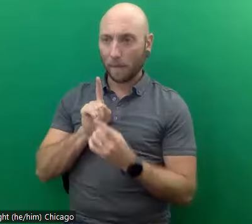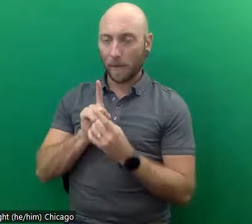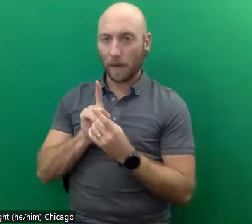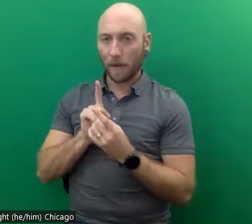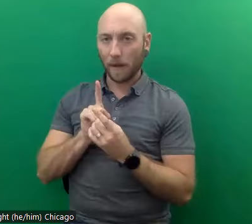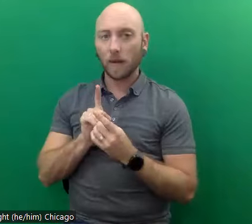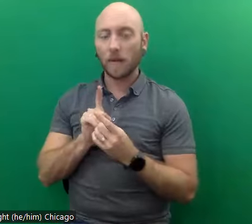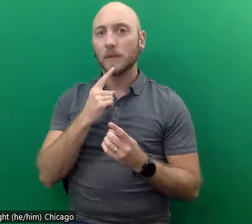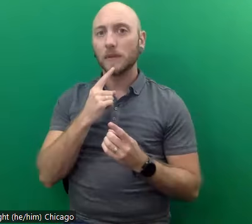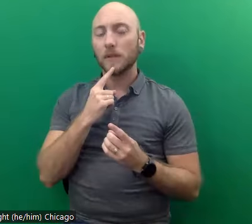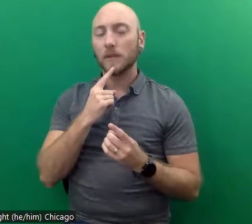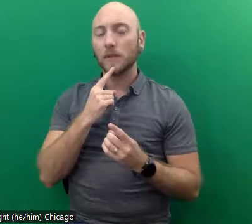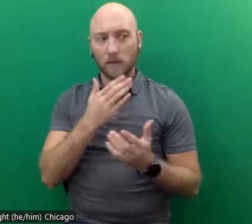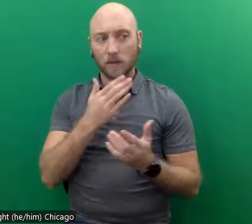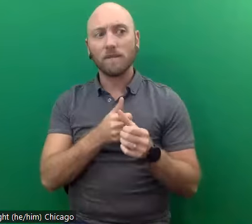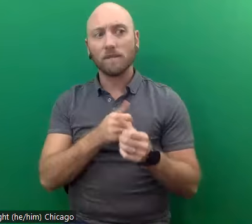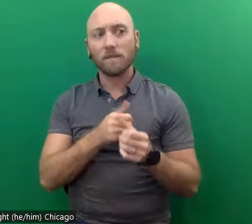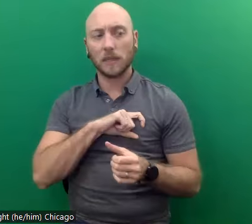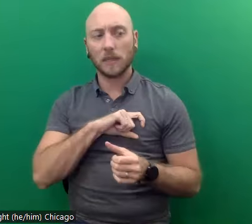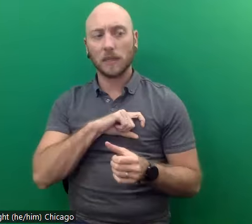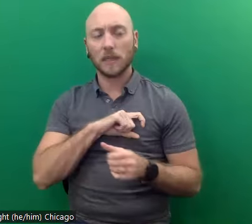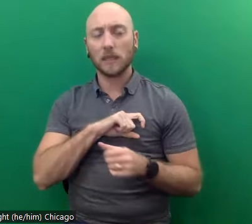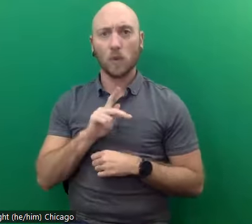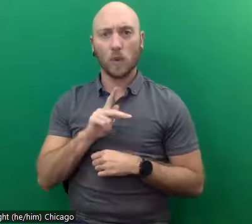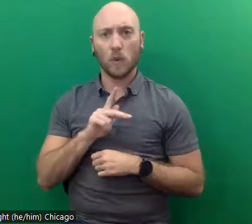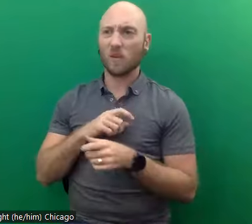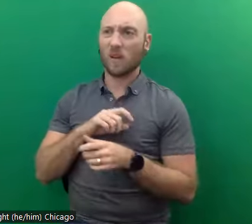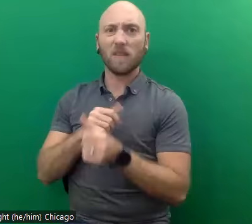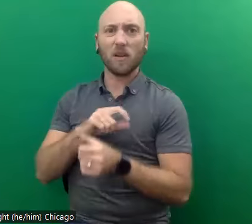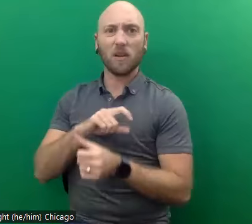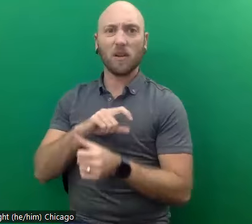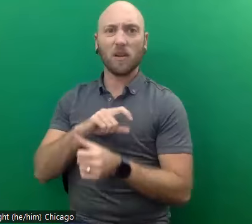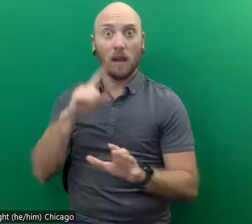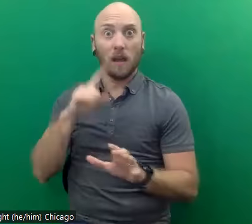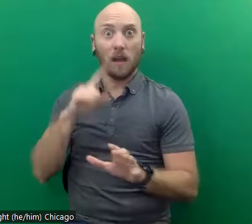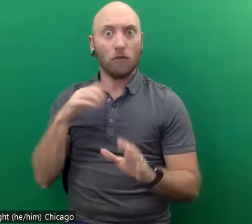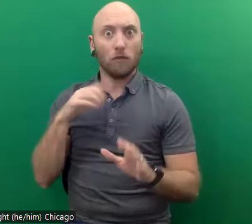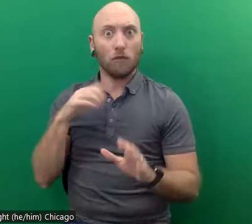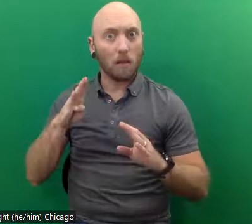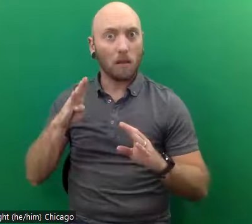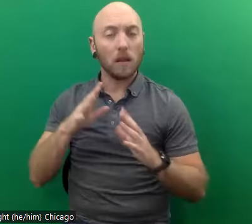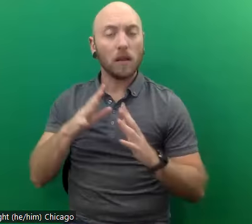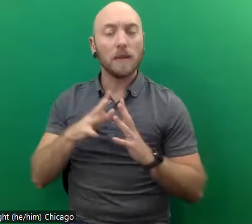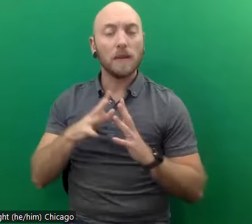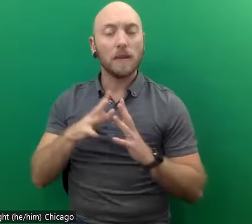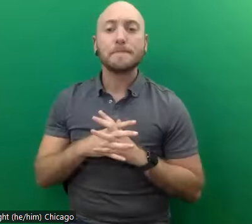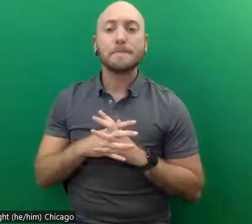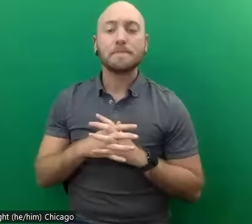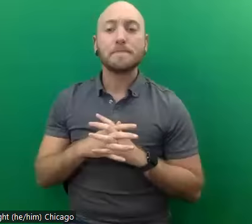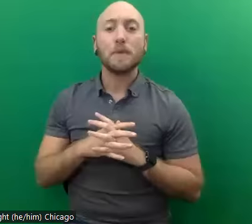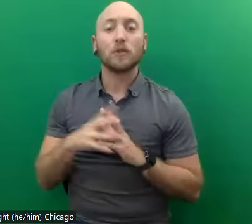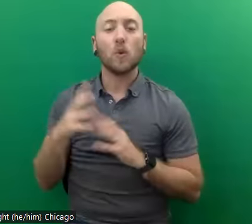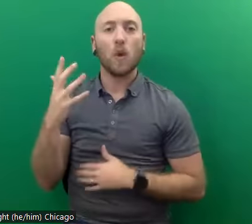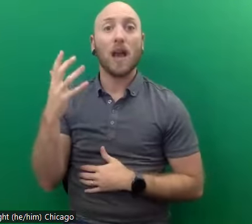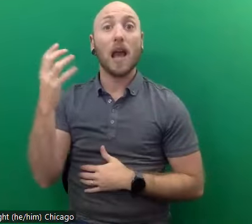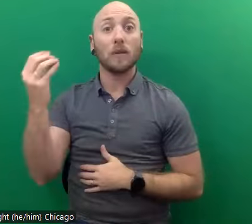follow the police officer and go with him, which I did, and I thought I was getting in trouble. We get outside, we get